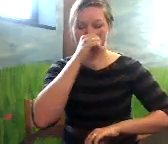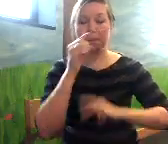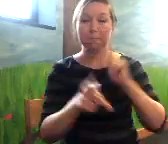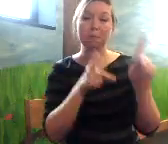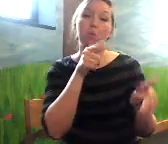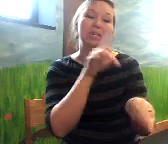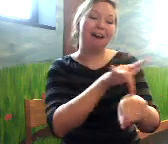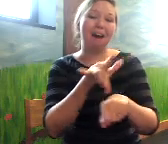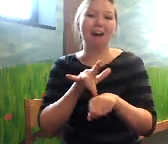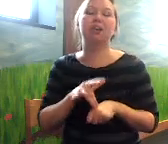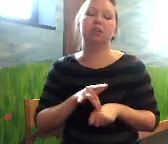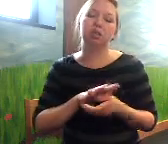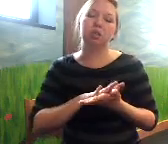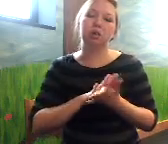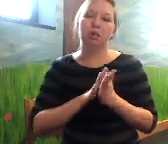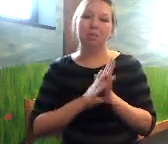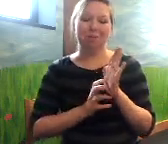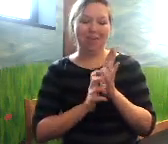children. Okay.